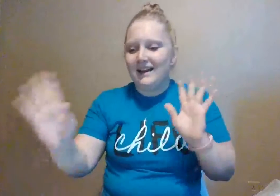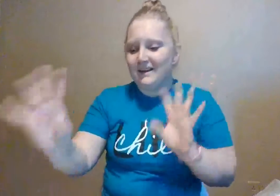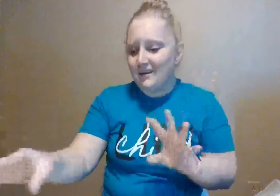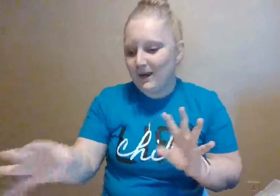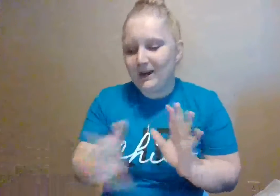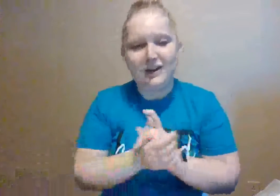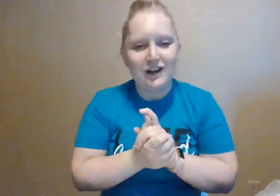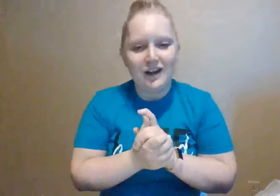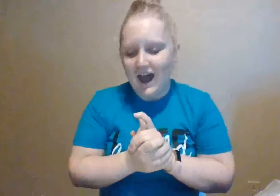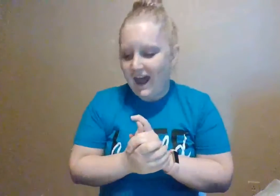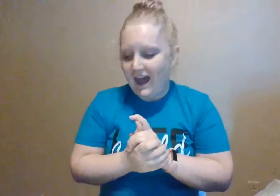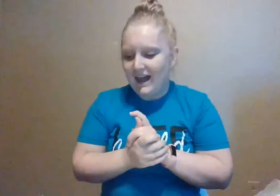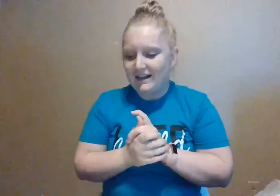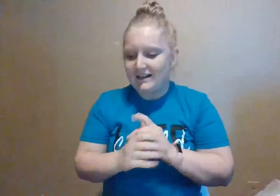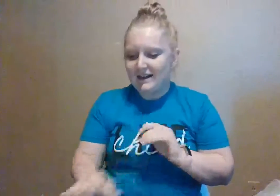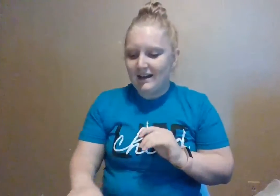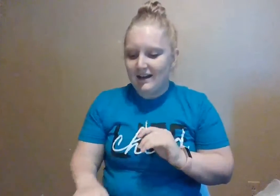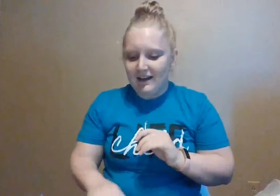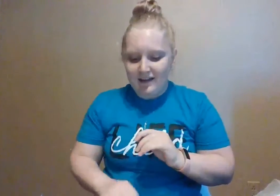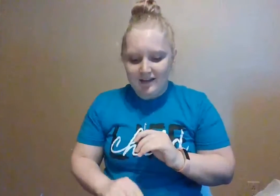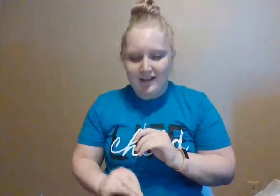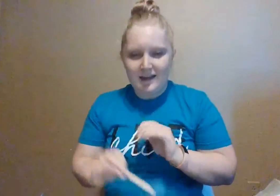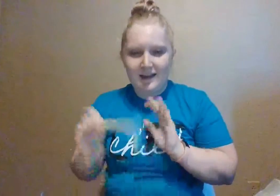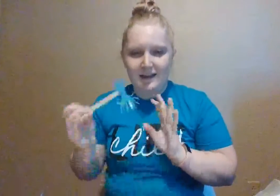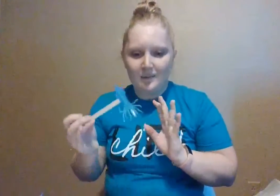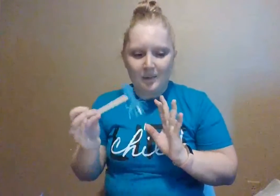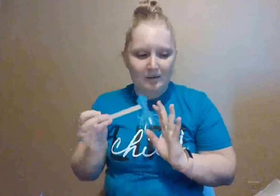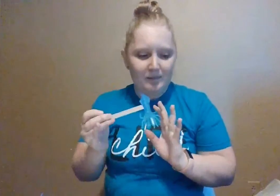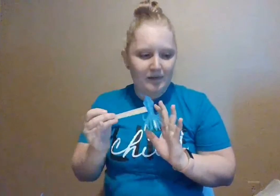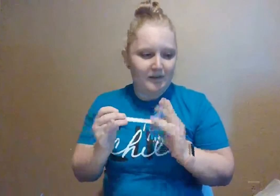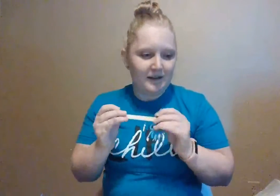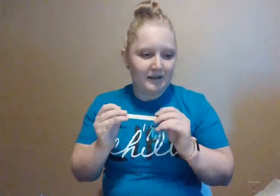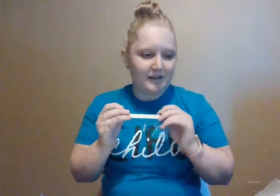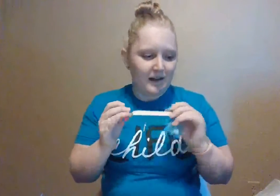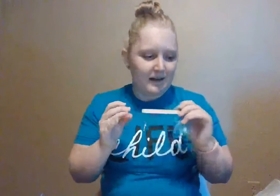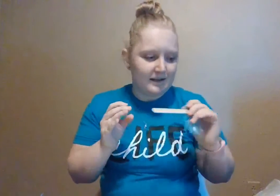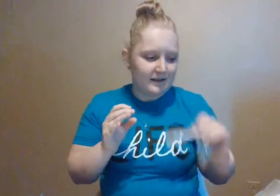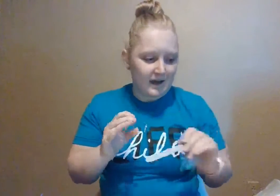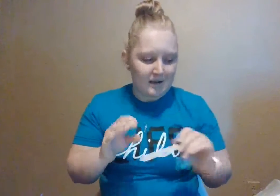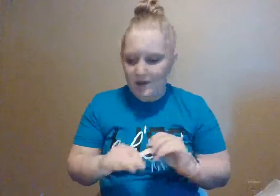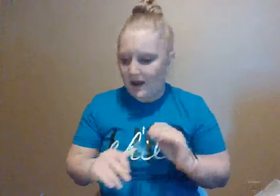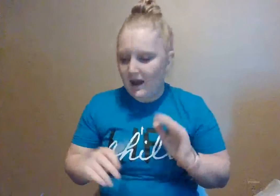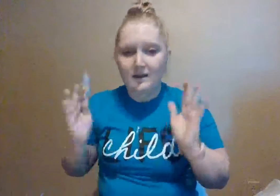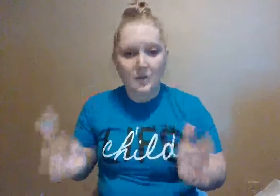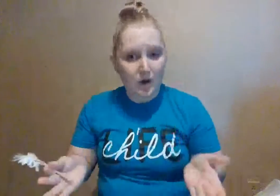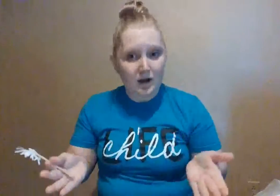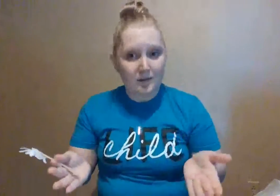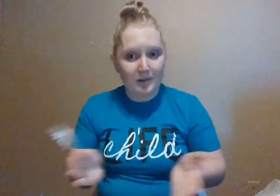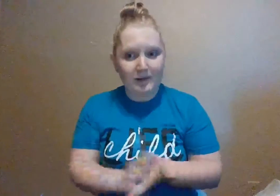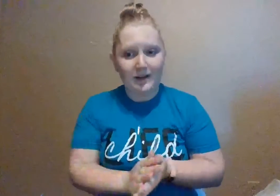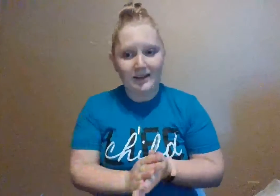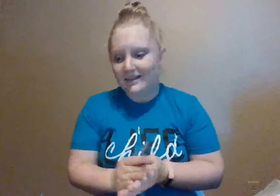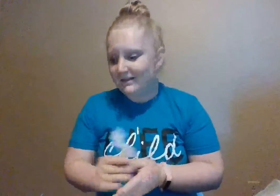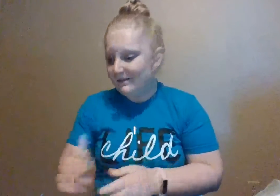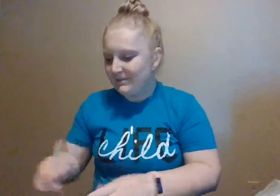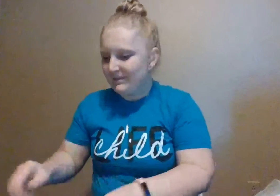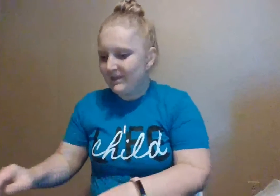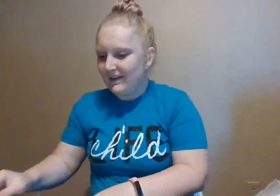the picture and the popsicle sticks and tape and some water to play with.